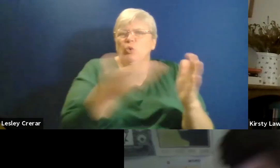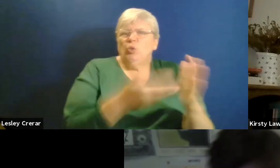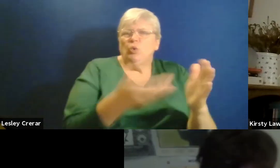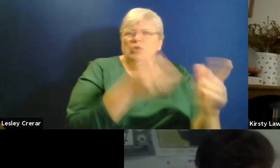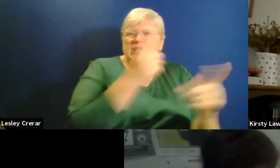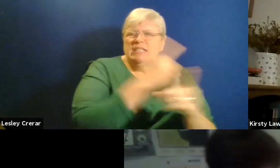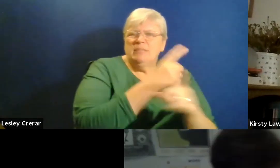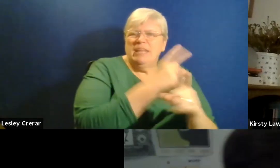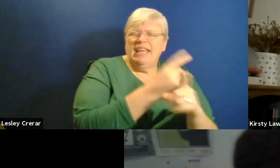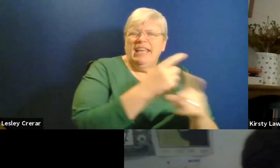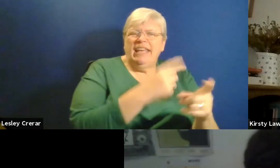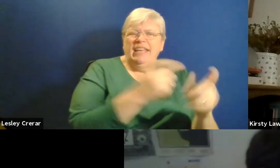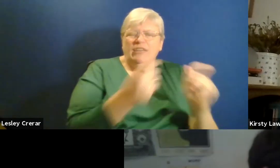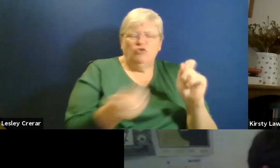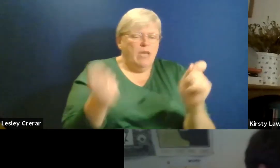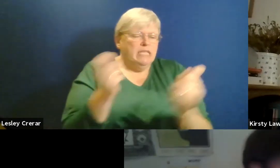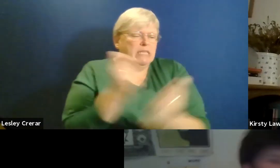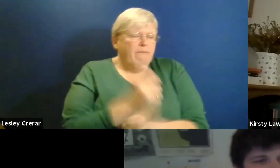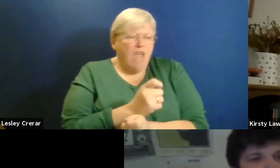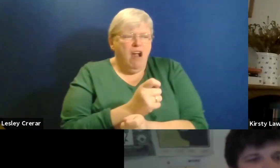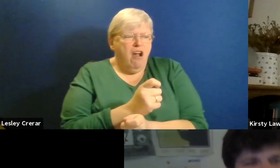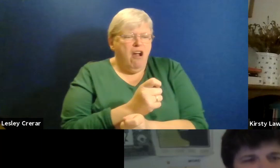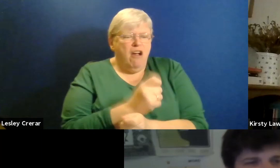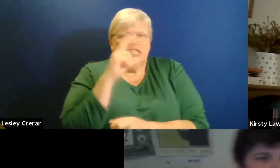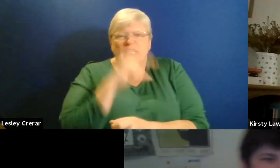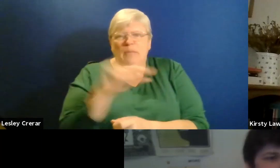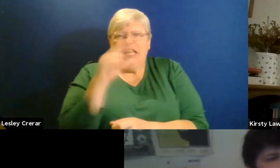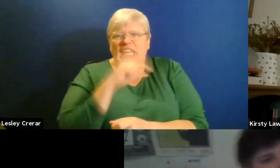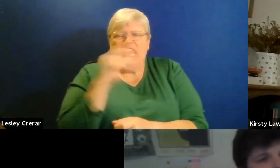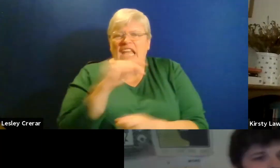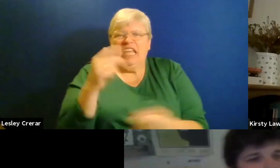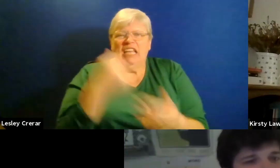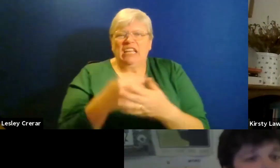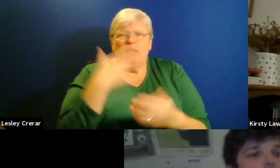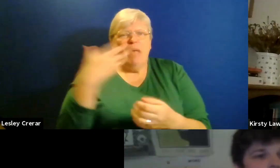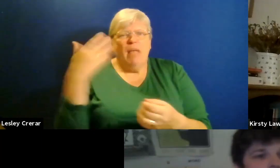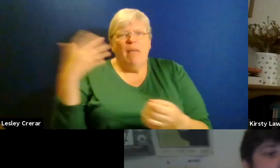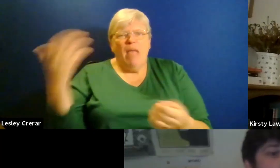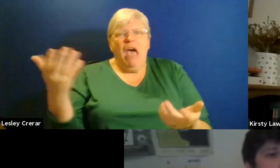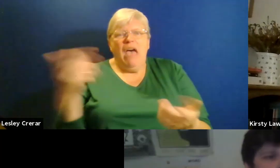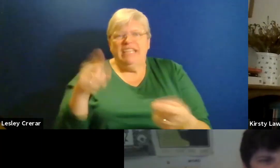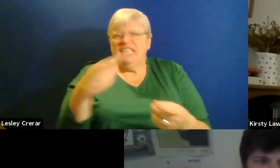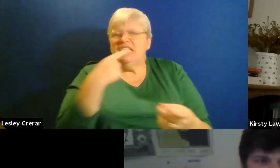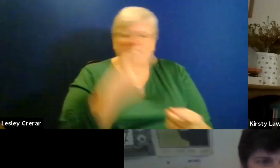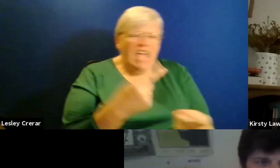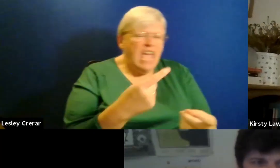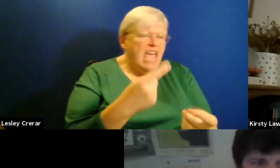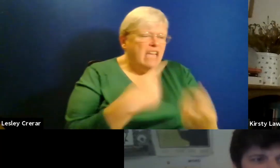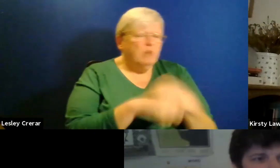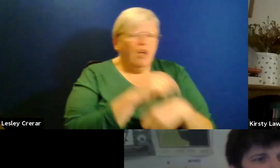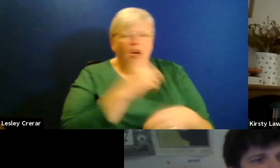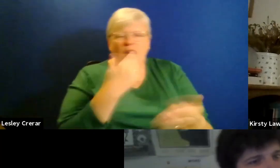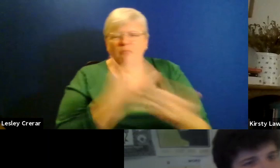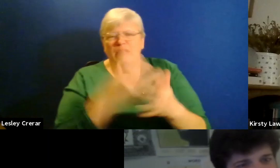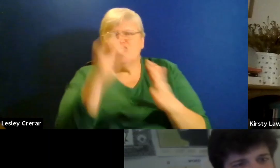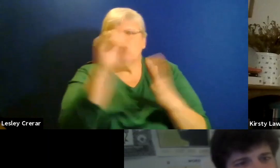you know, transferred speaking, you know, in standard prose, blah, blah, blah, he said, to it being more like a